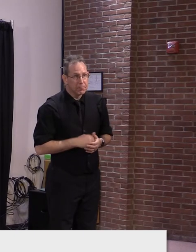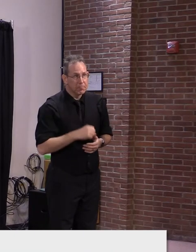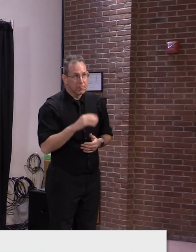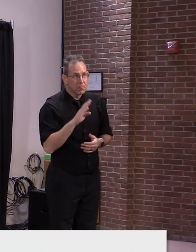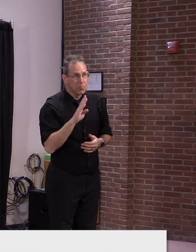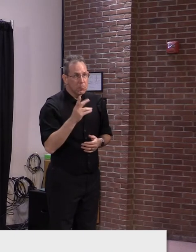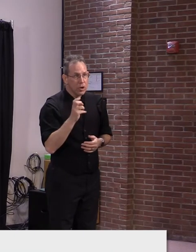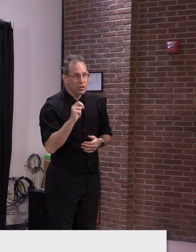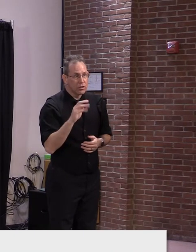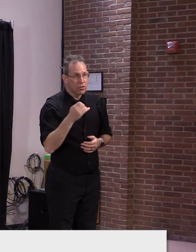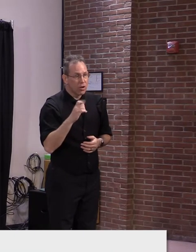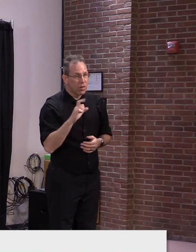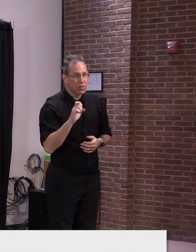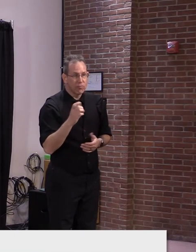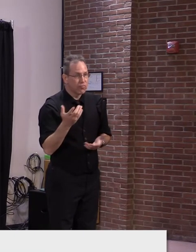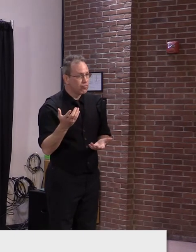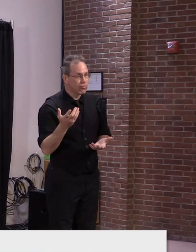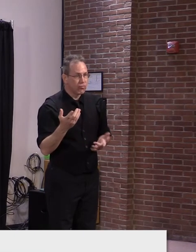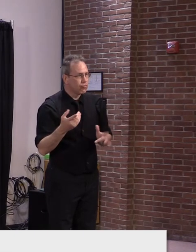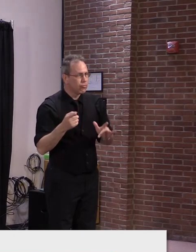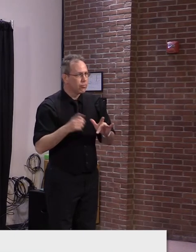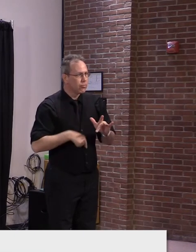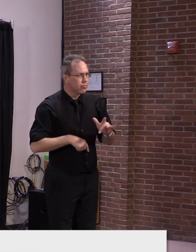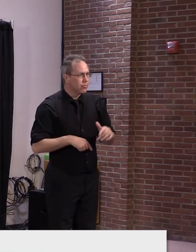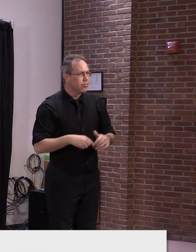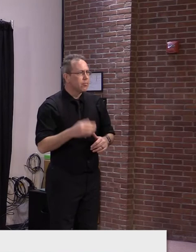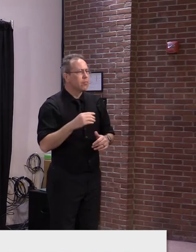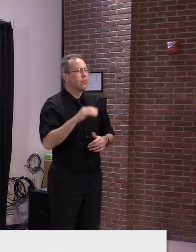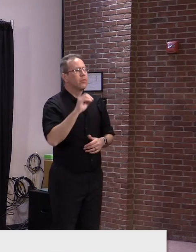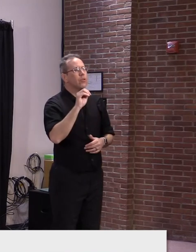All right, we'll try Ed Barber, Newport Daily Express.